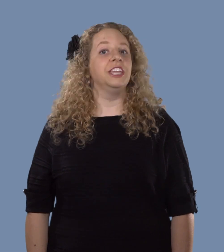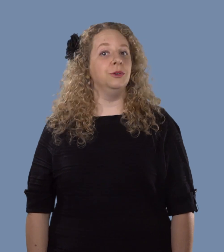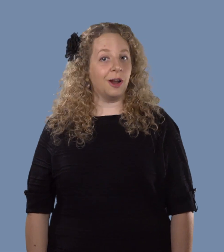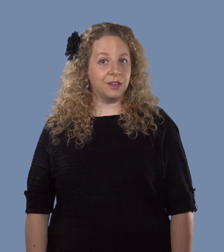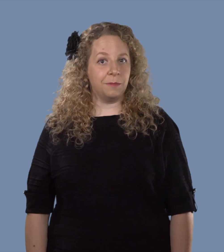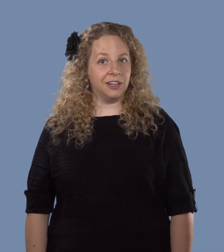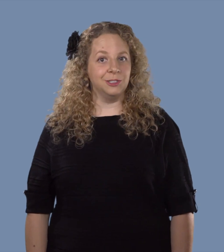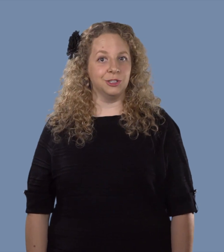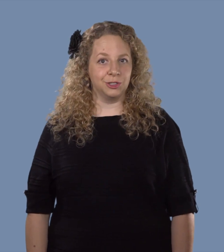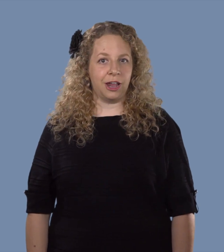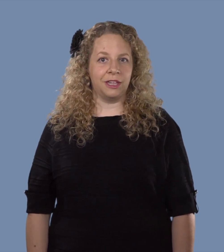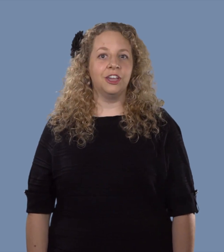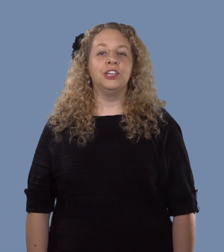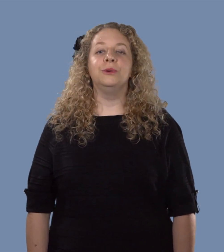cars next to each other and one zooms off.